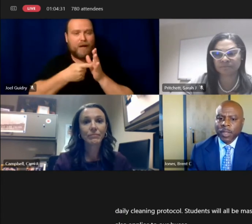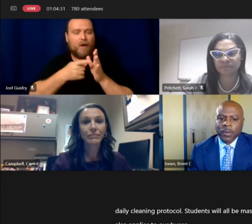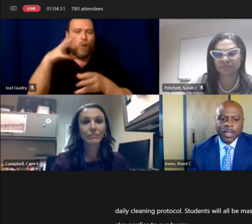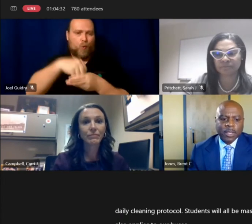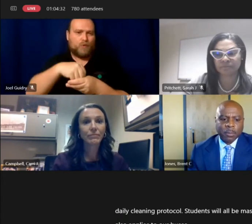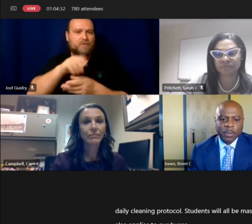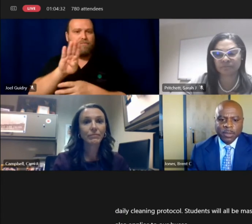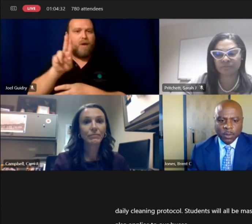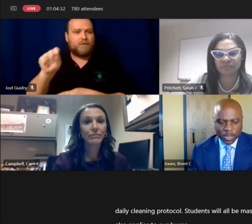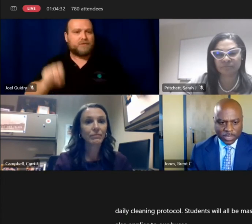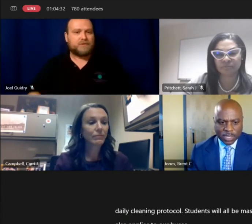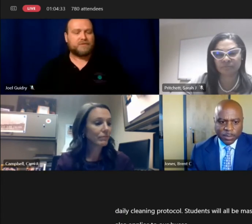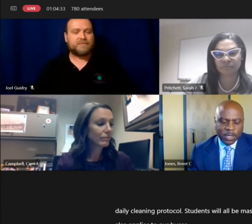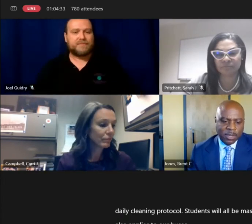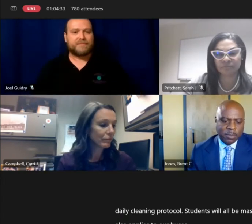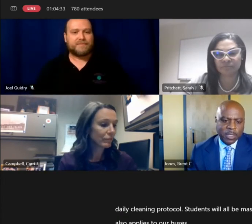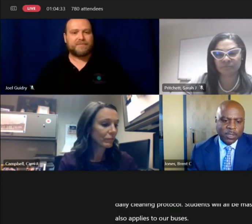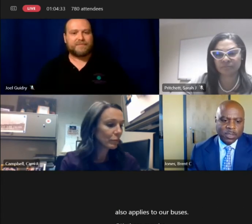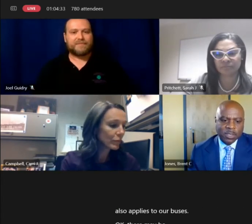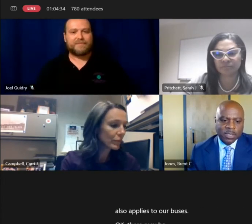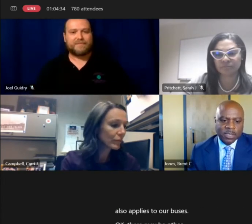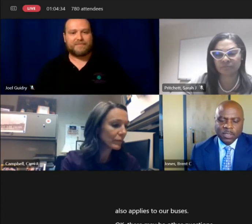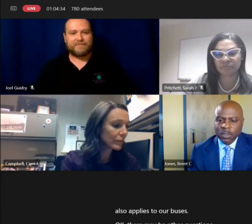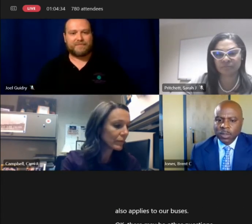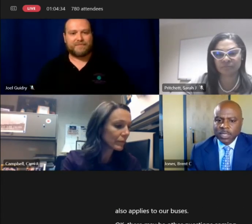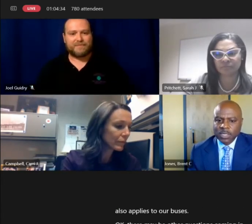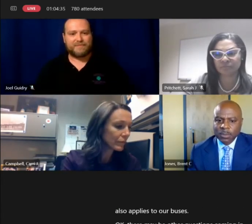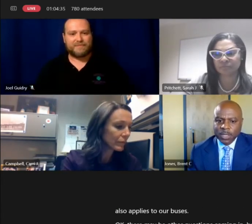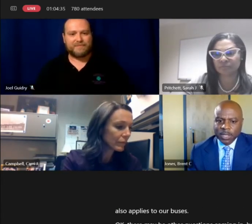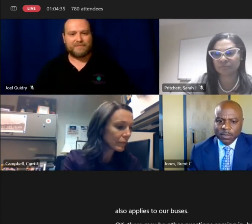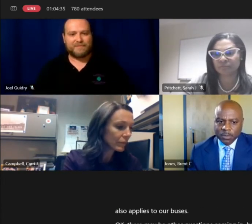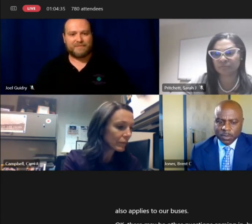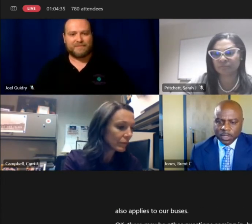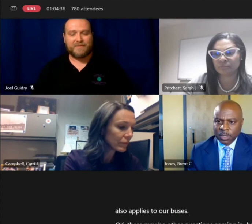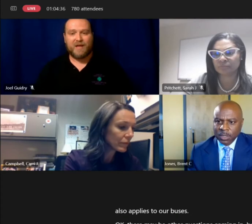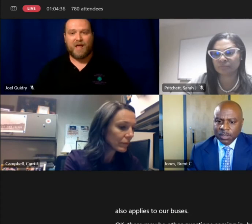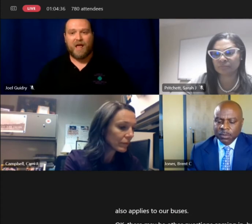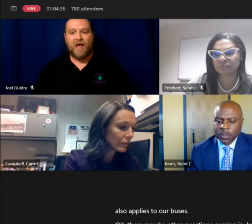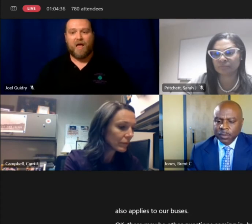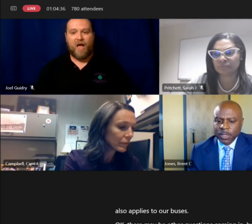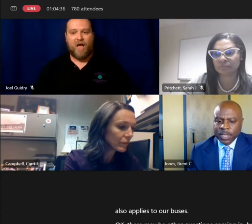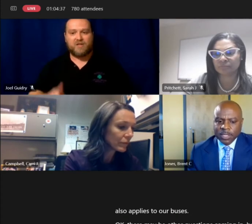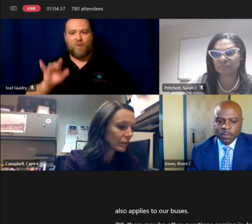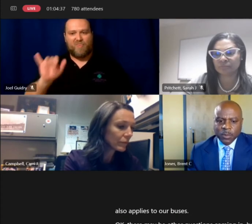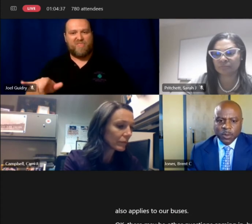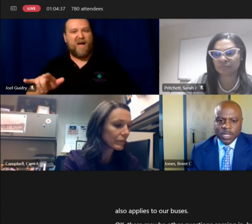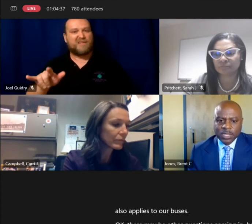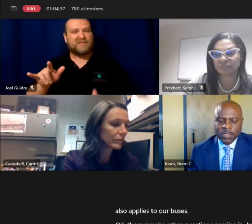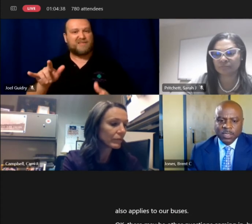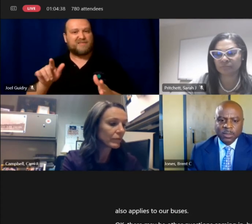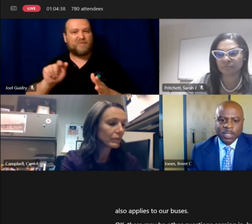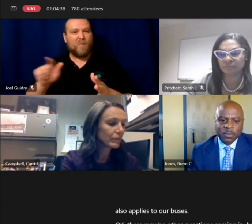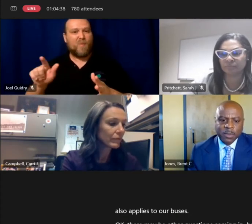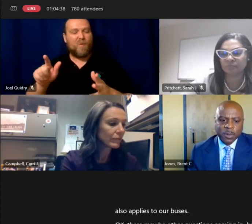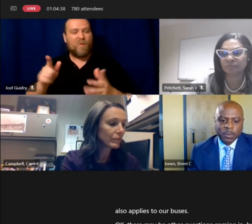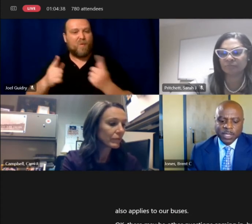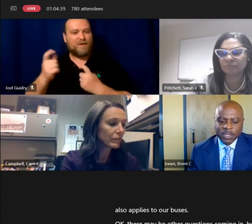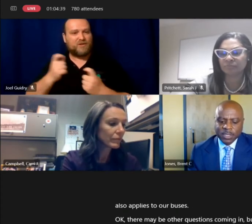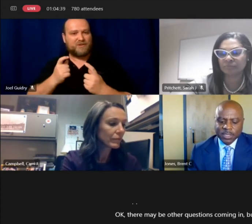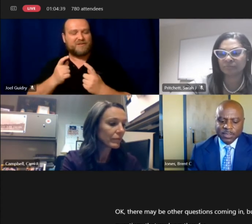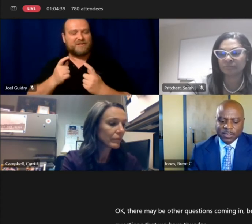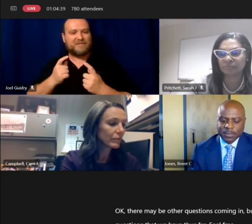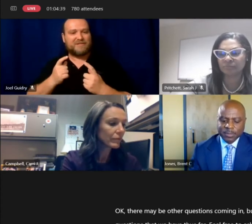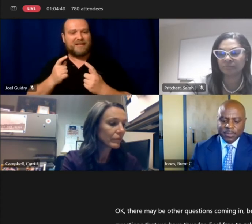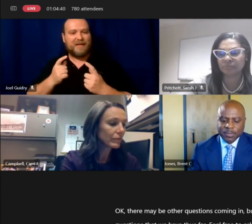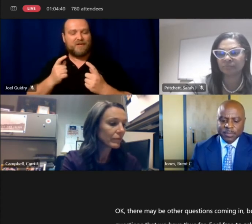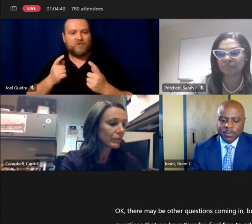Okay, there may be other questions coming in, but those are the extent of the questions that we have thus far. Feel free to ask some more questions. We have a few more minutes.